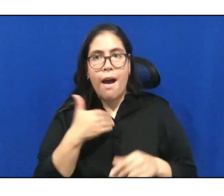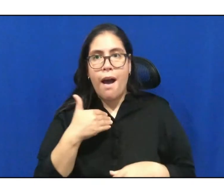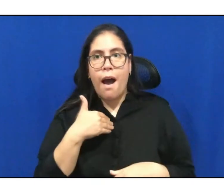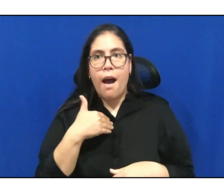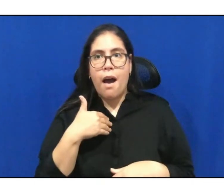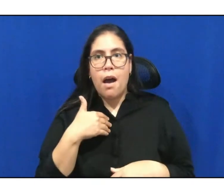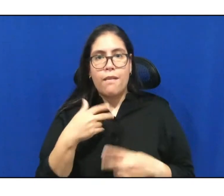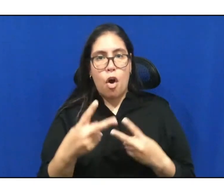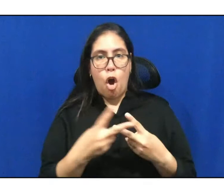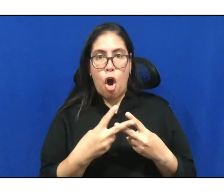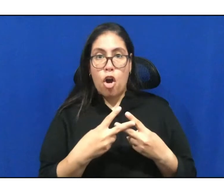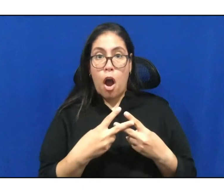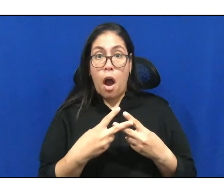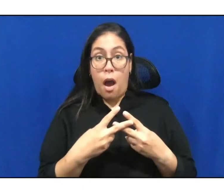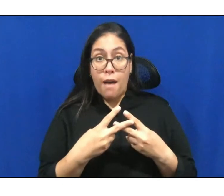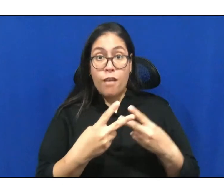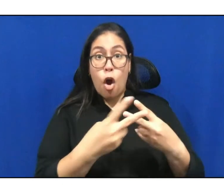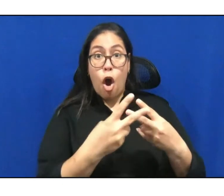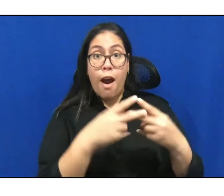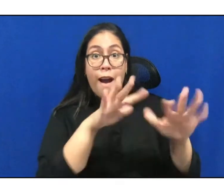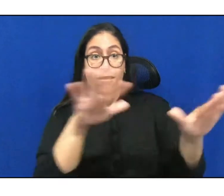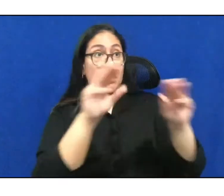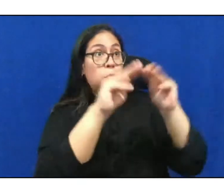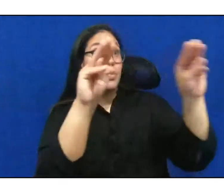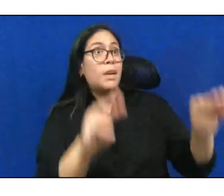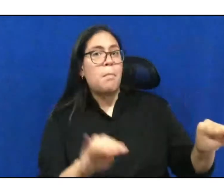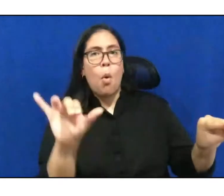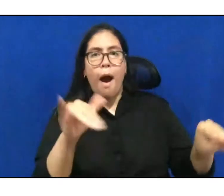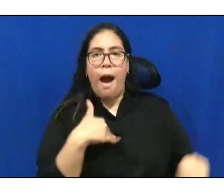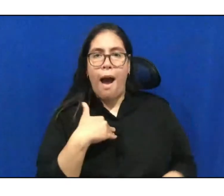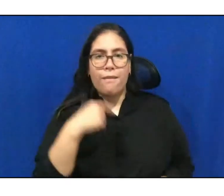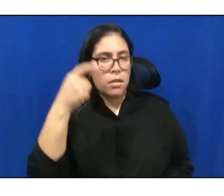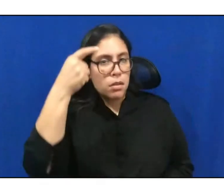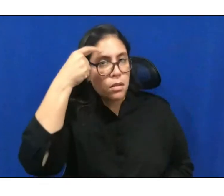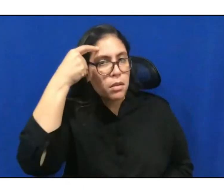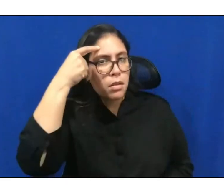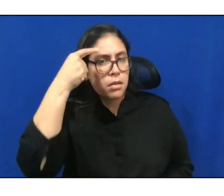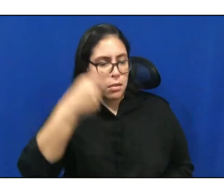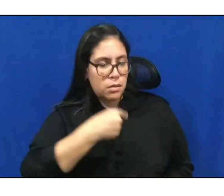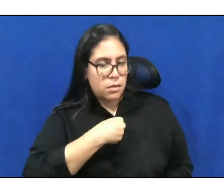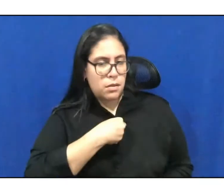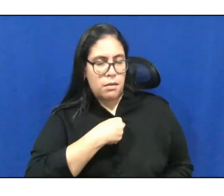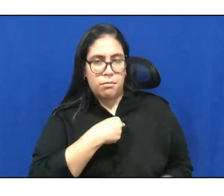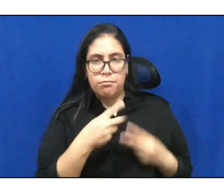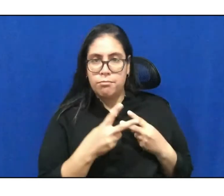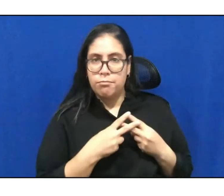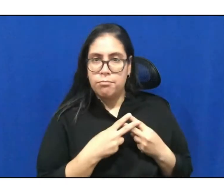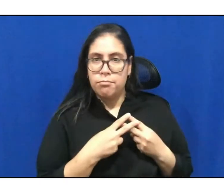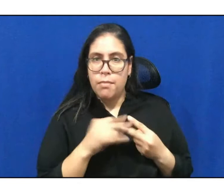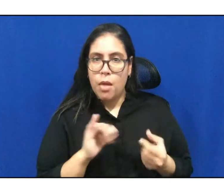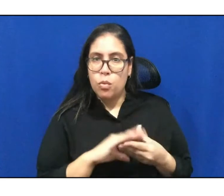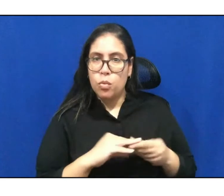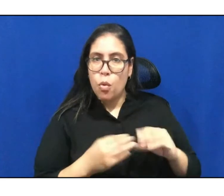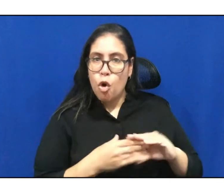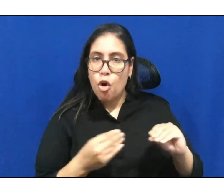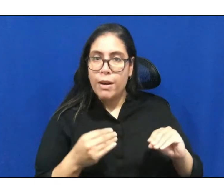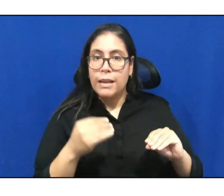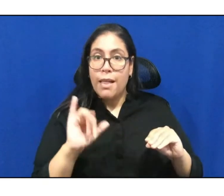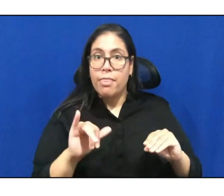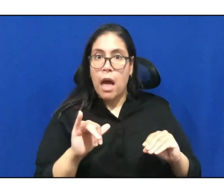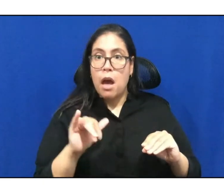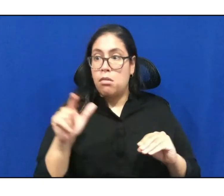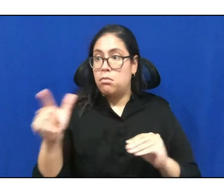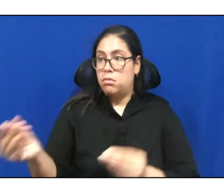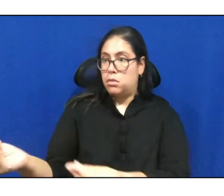And from the beginning, the museum drew these stories out. People gave us these stories. They entrusted us and